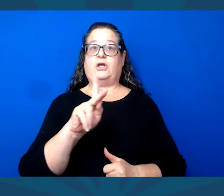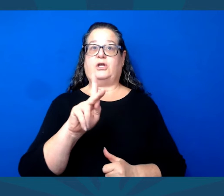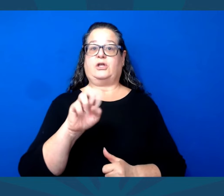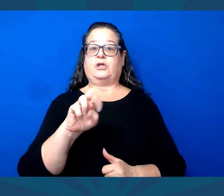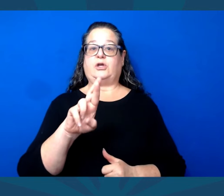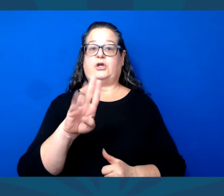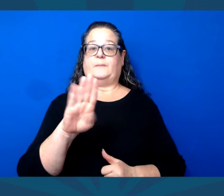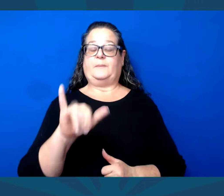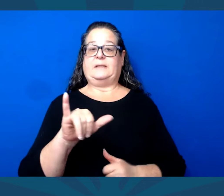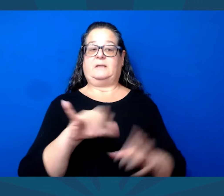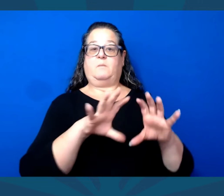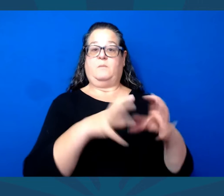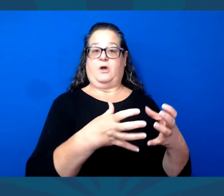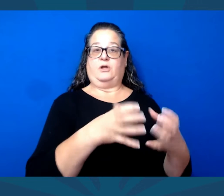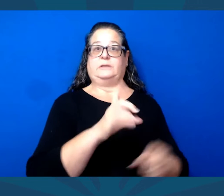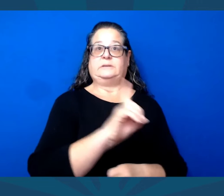Taylor Kirby.